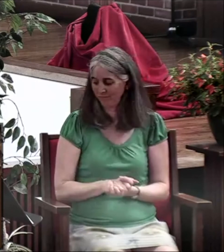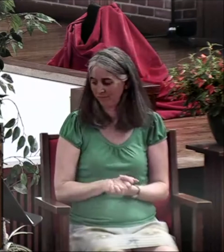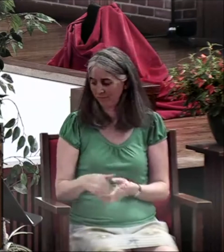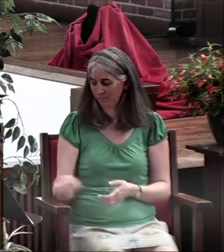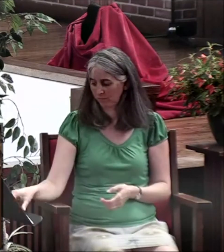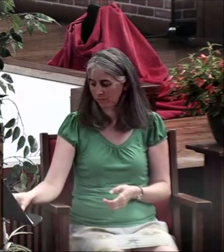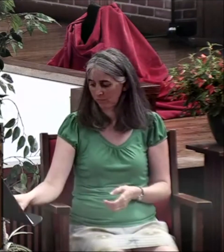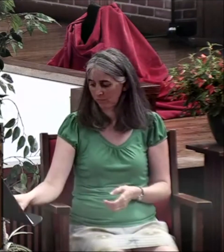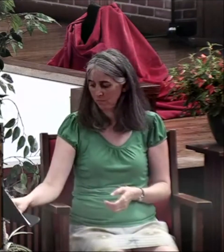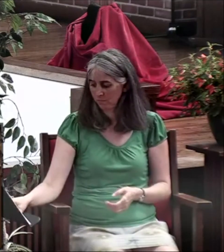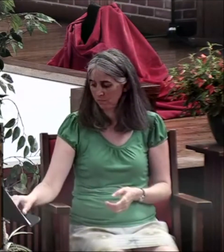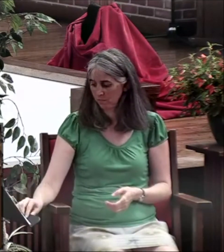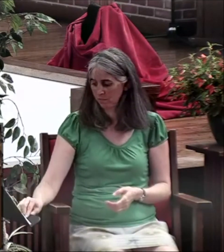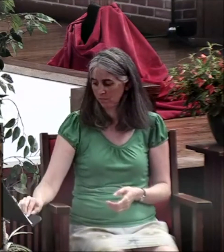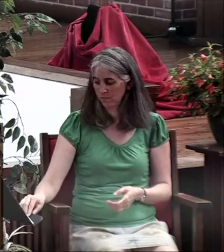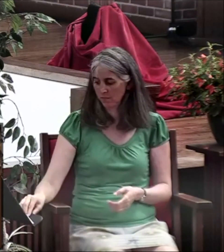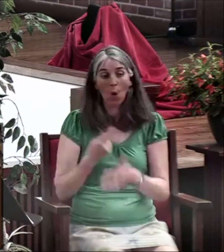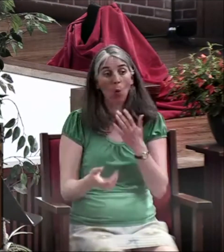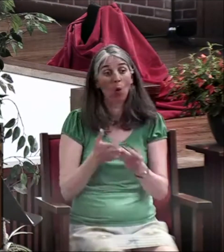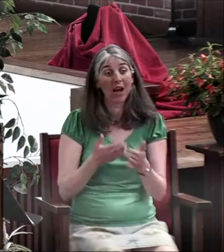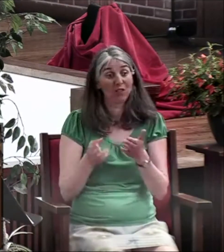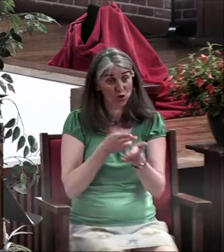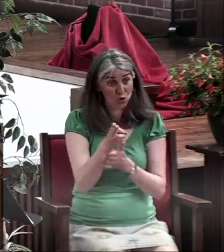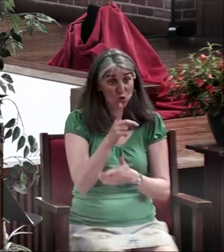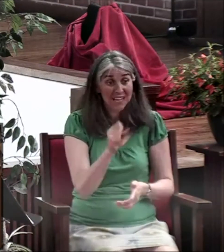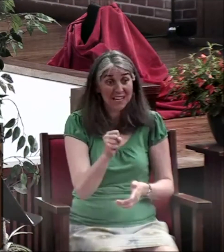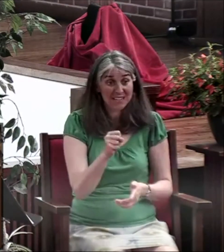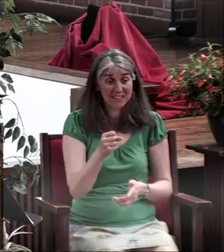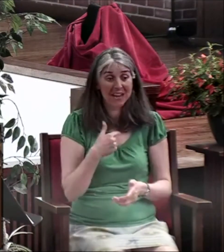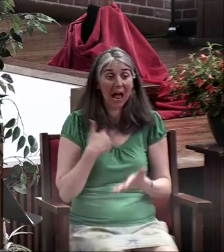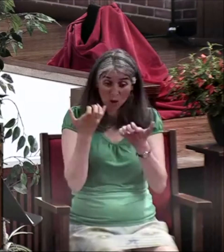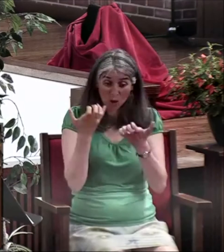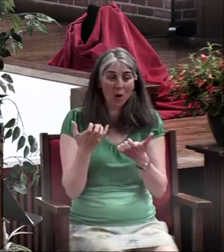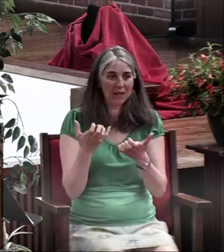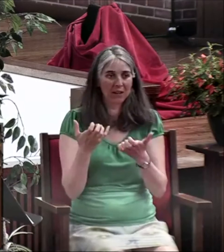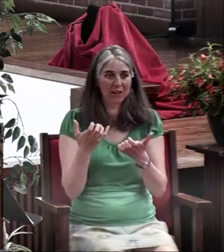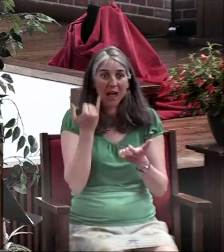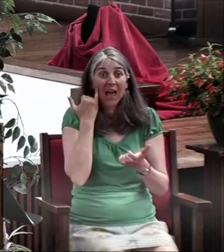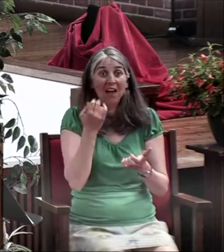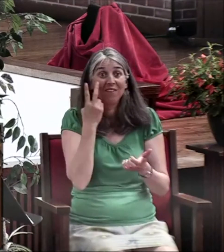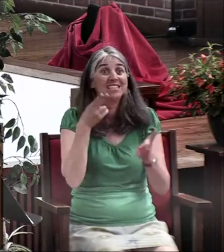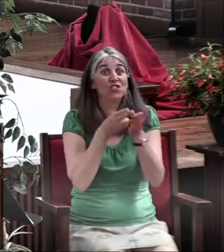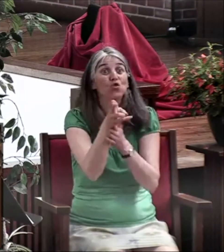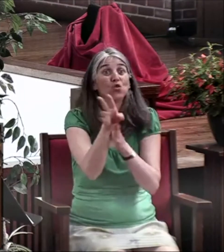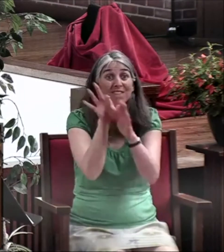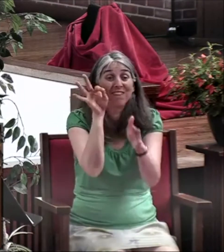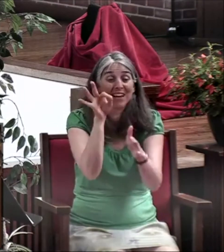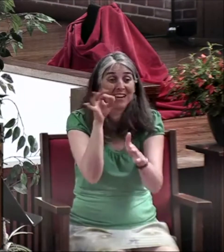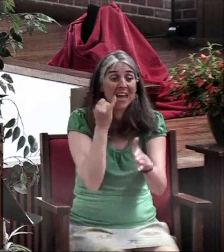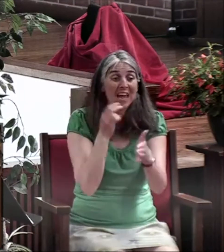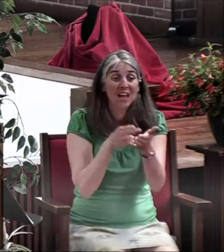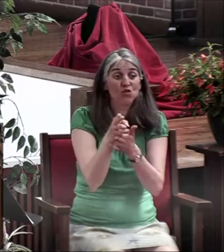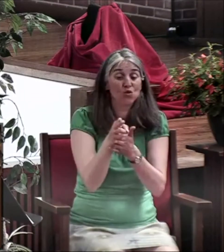Whatever truth is and wherever it is to be found, that is a journey I am on. When I seek truth and find it, and if truth turns out to be